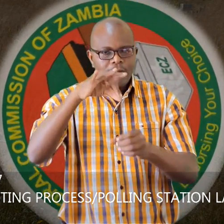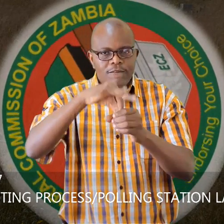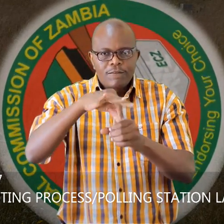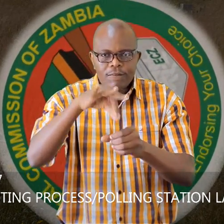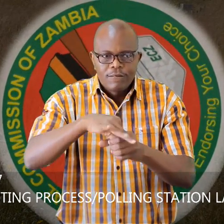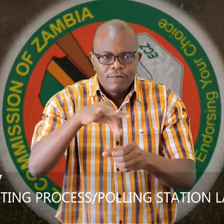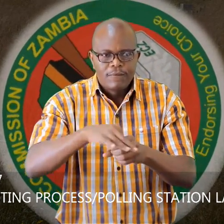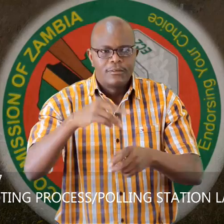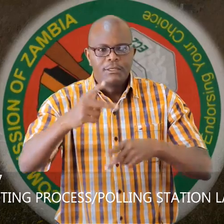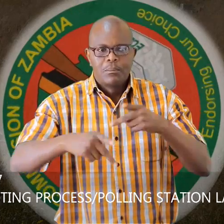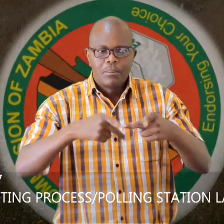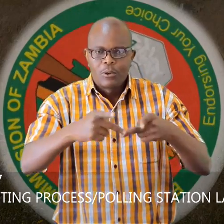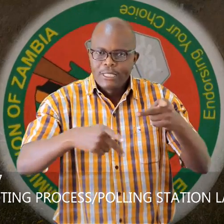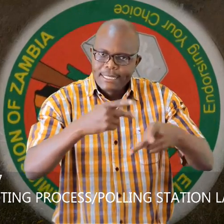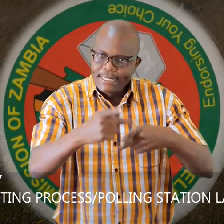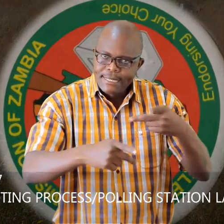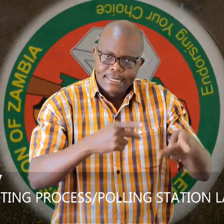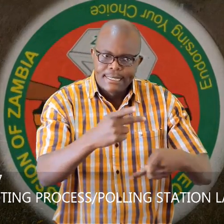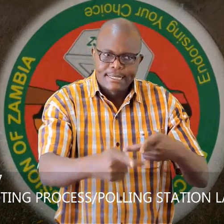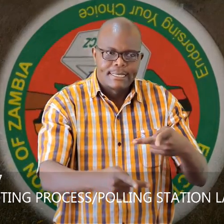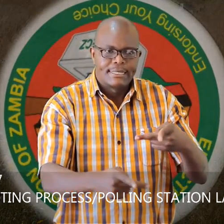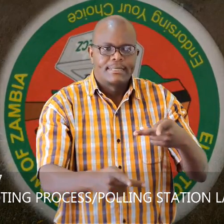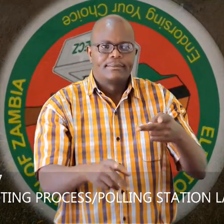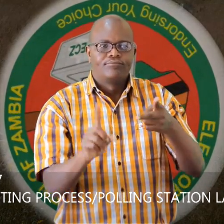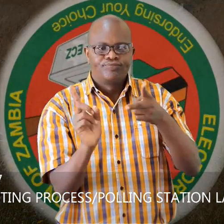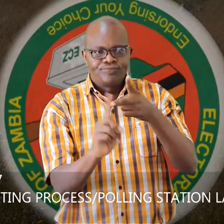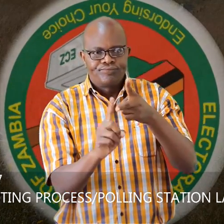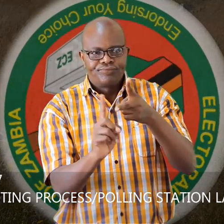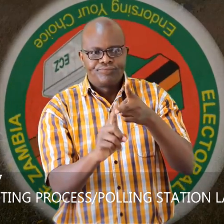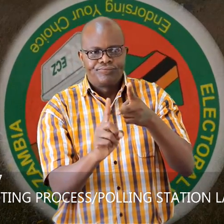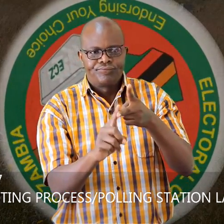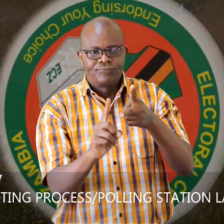The voting process or polling station layout.